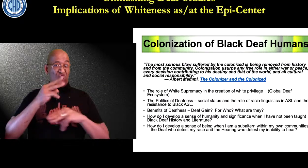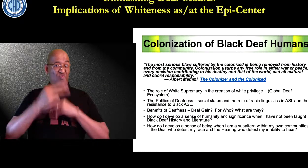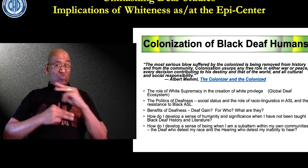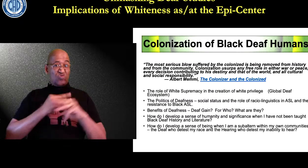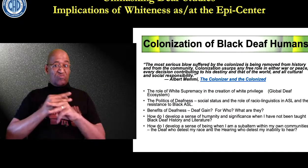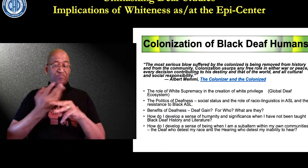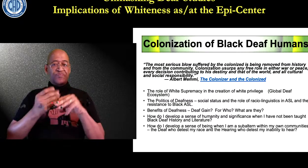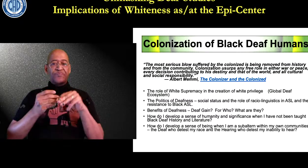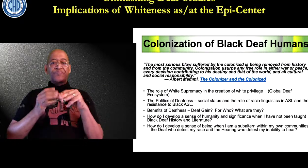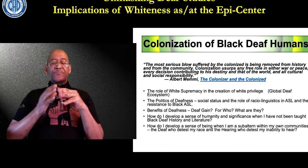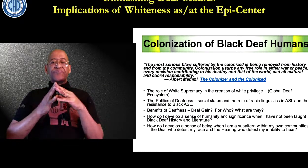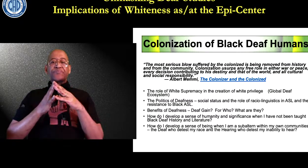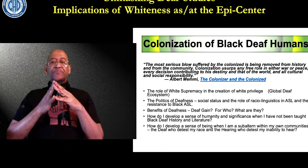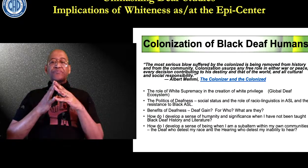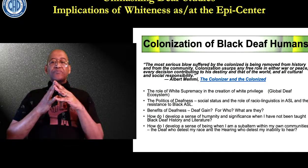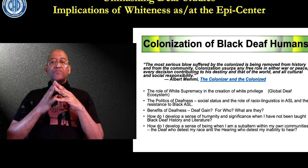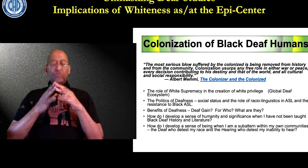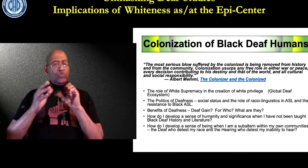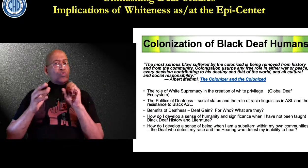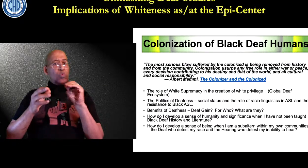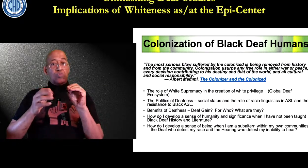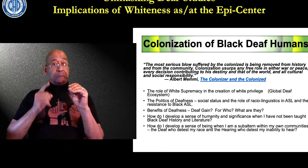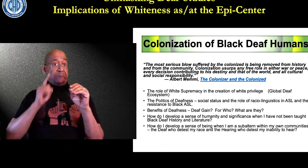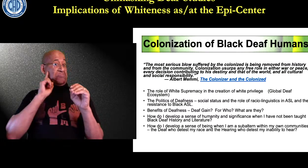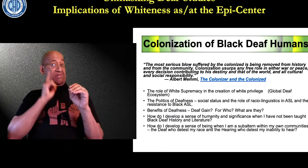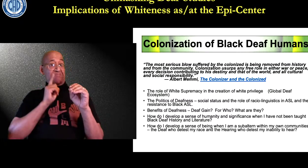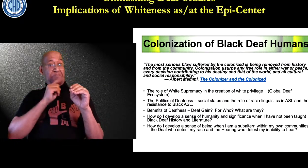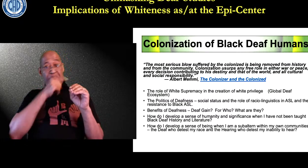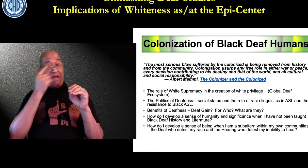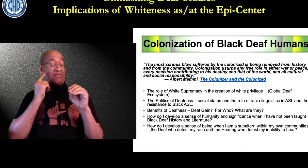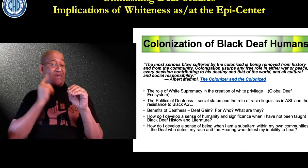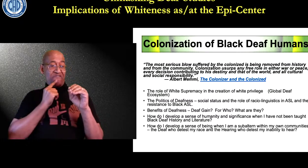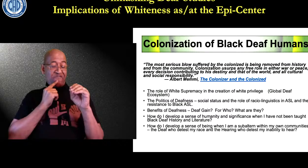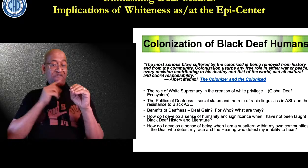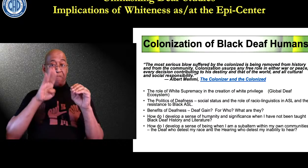all over the world was colonization.